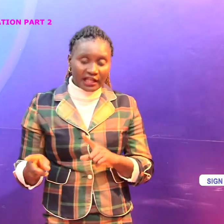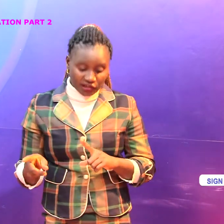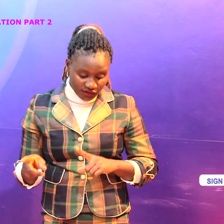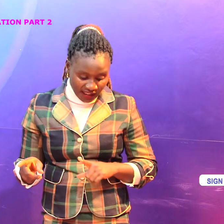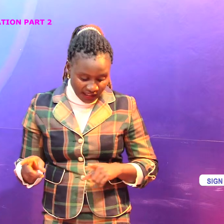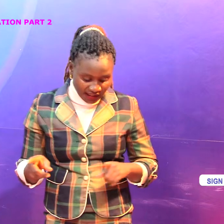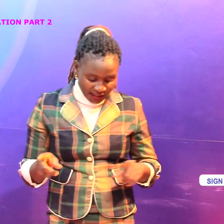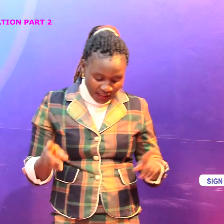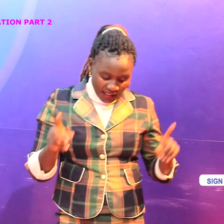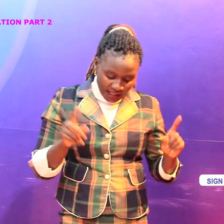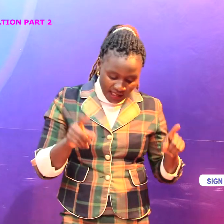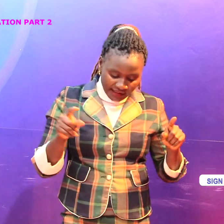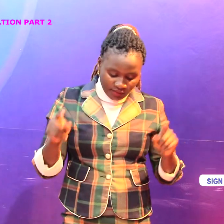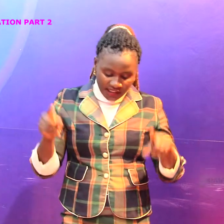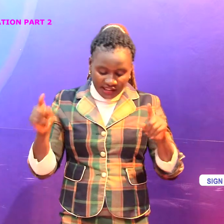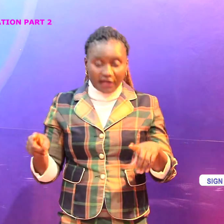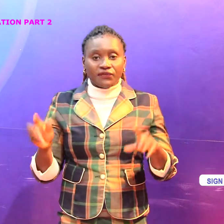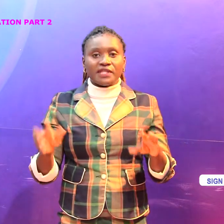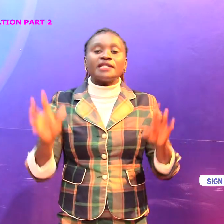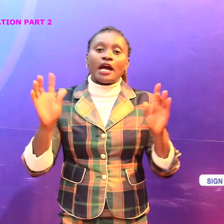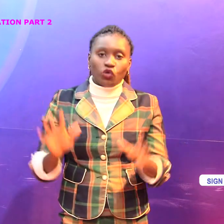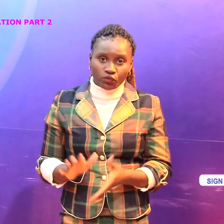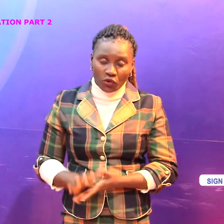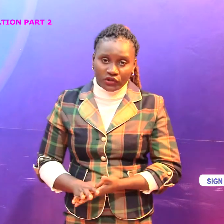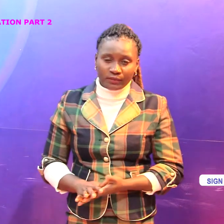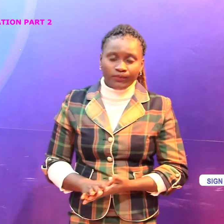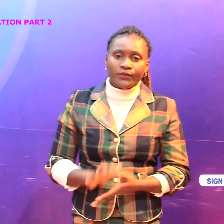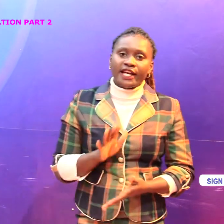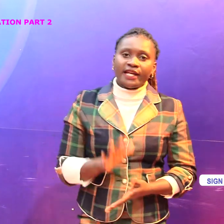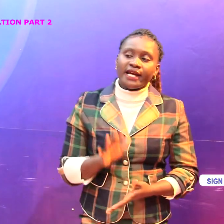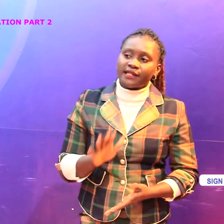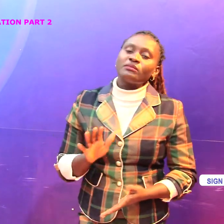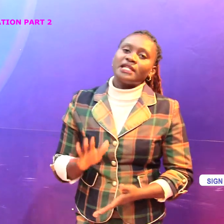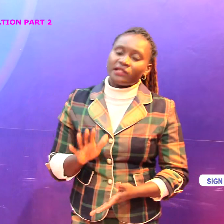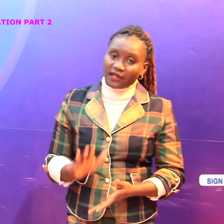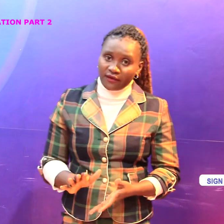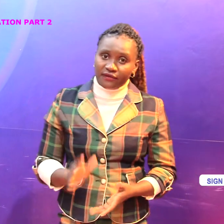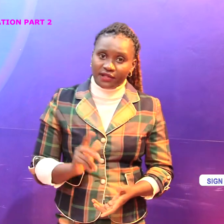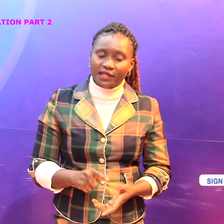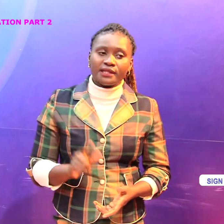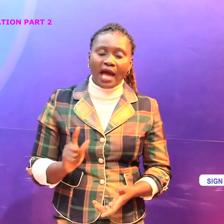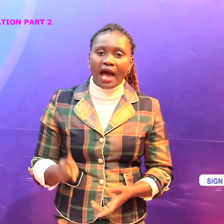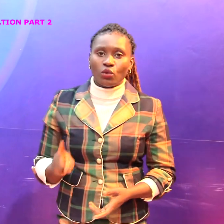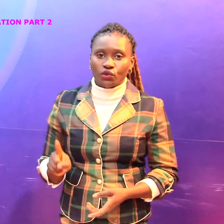English we said, he has been the chief since I was born. He has been the chief since I was